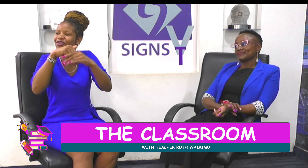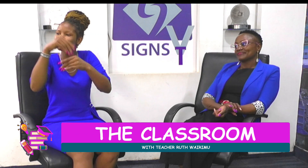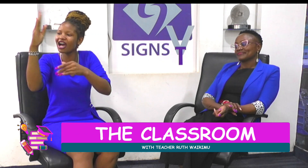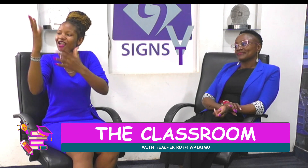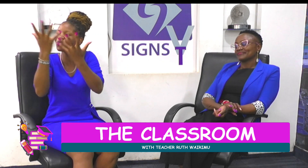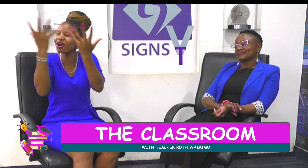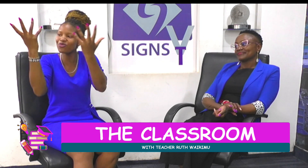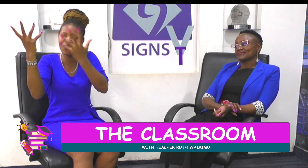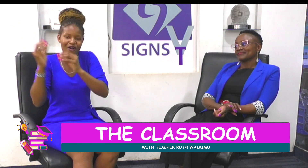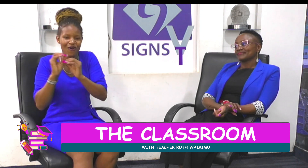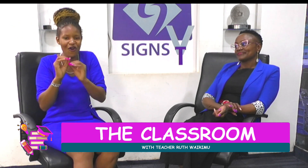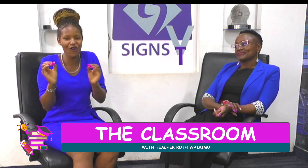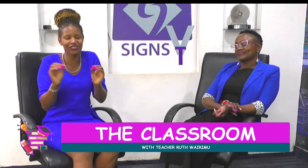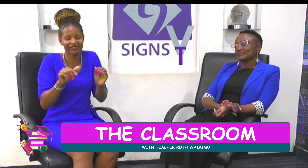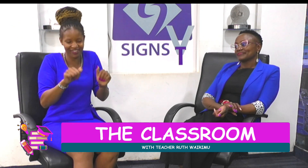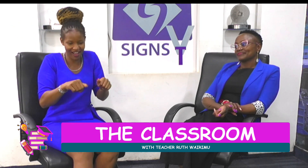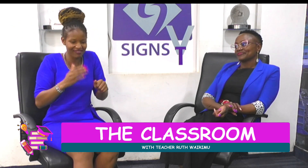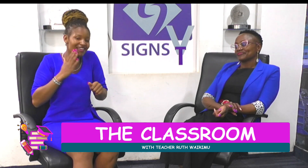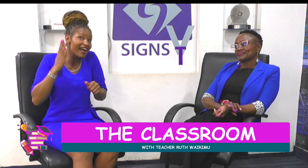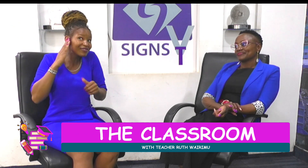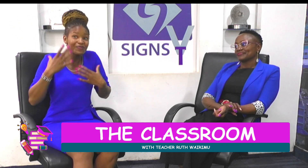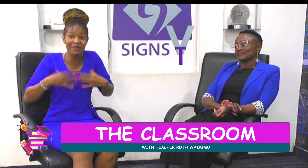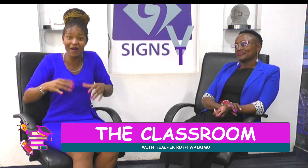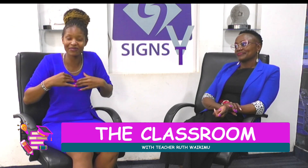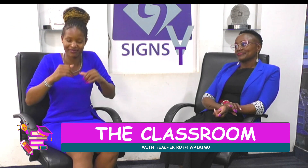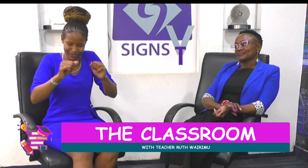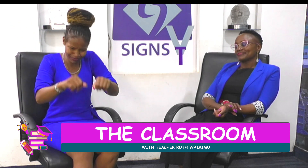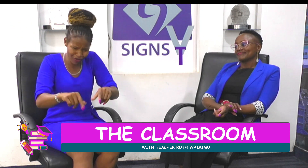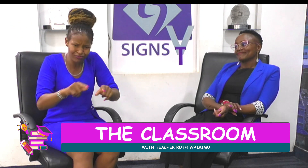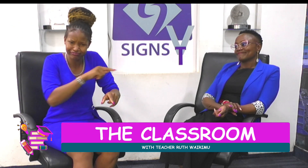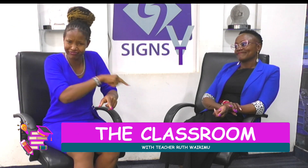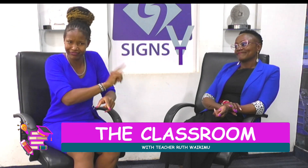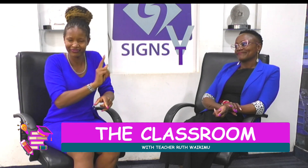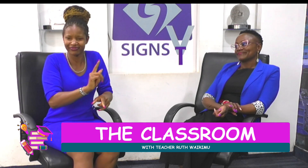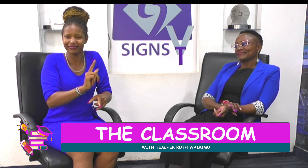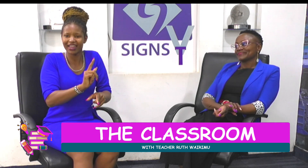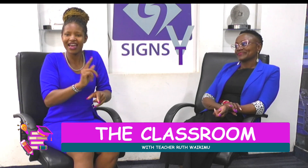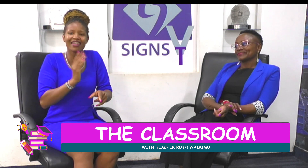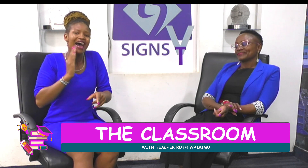her. And everywhere,